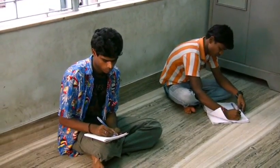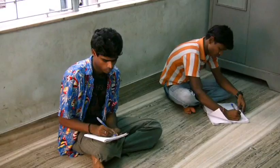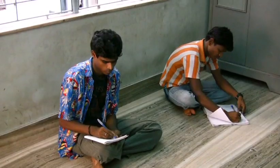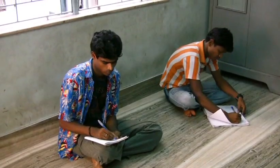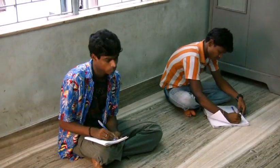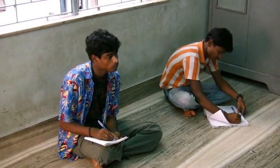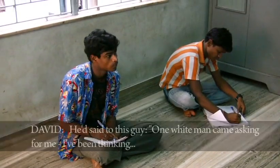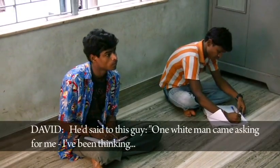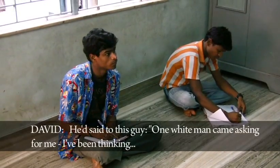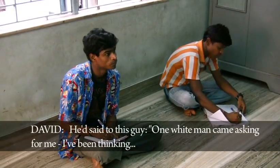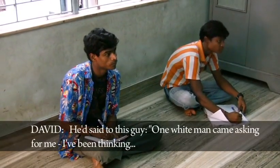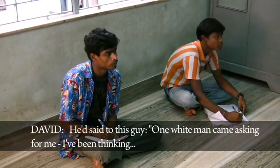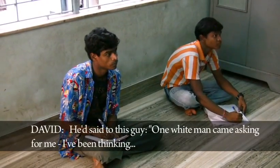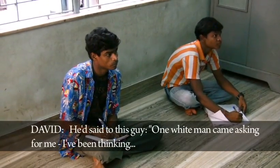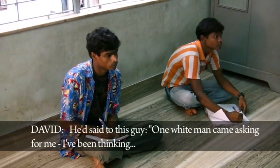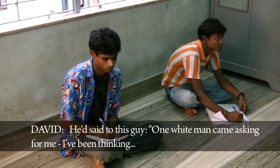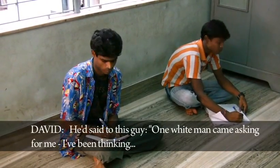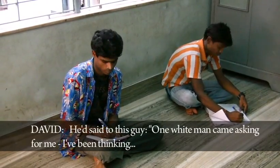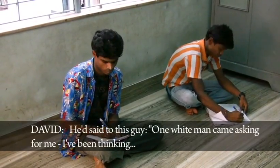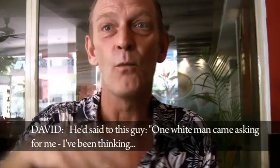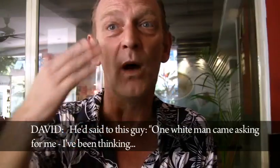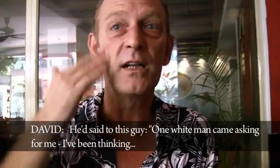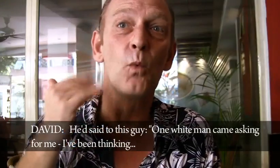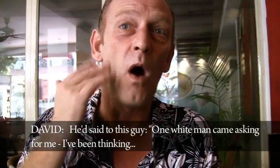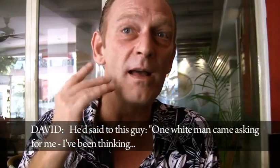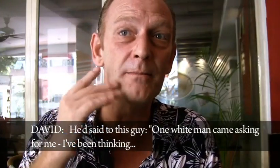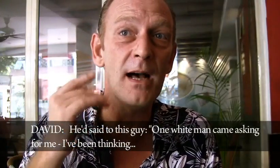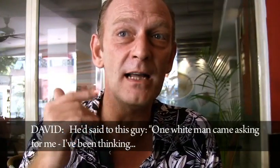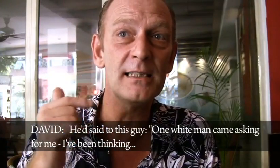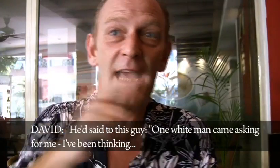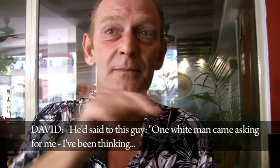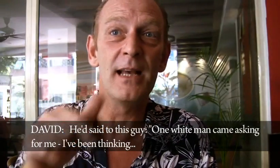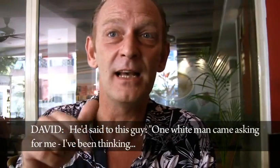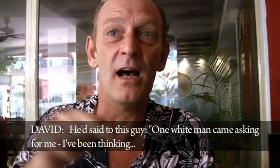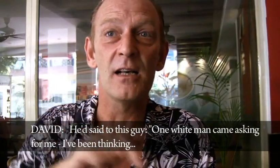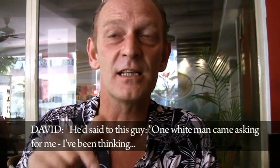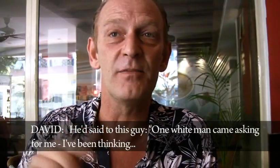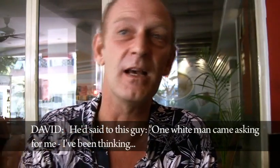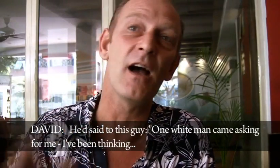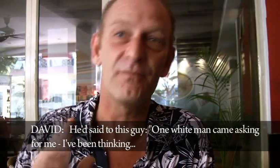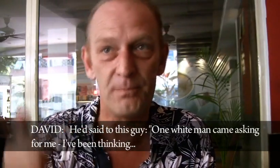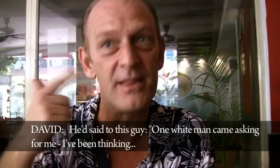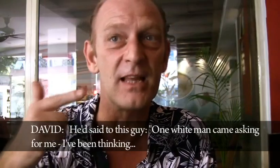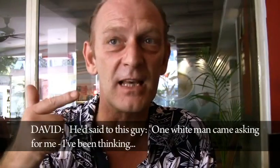And he'd said to this guy, one white man came here asking for me, I've been thinking,